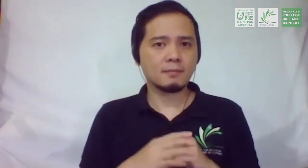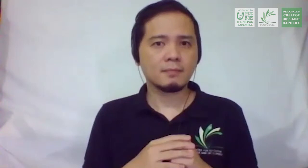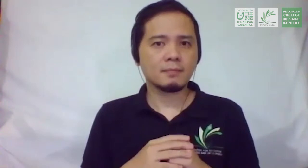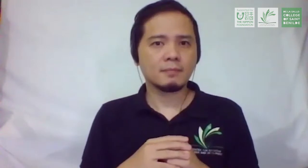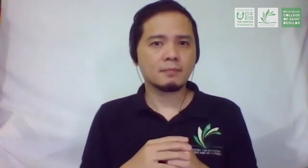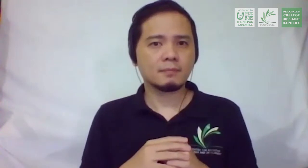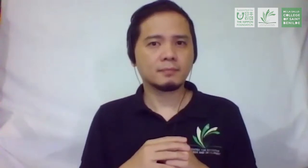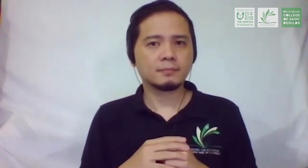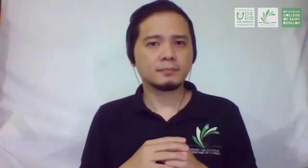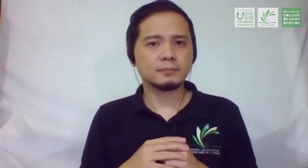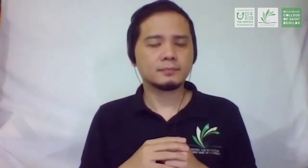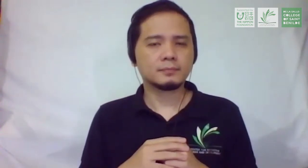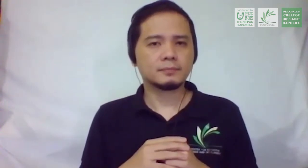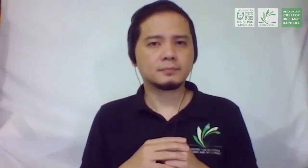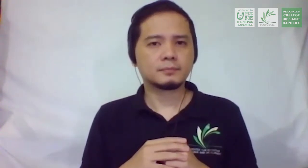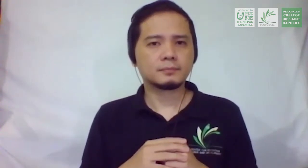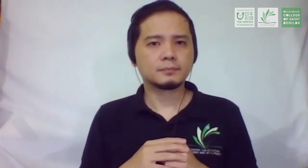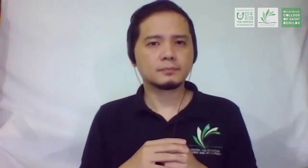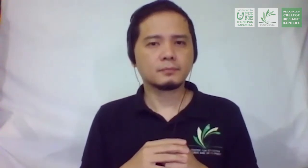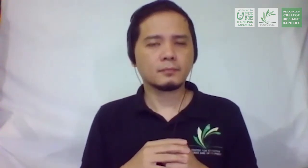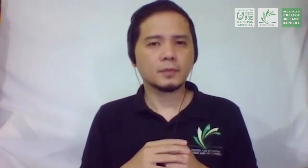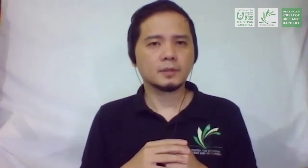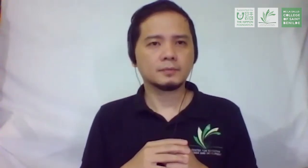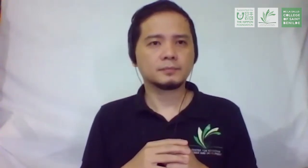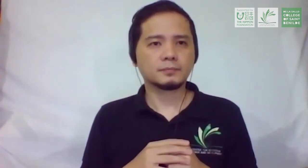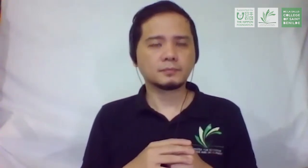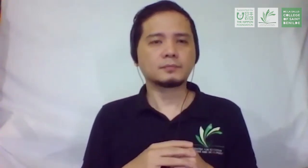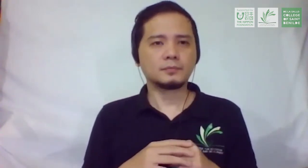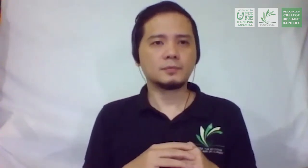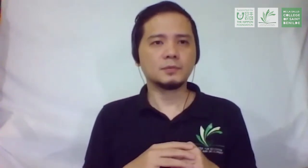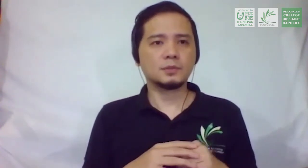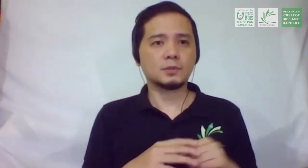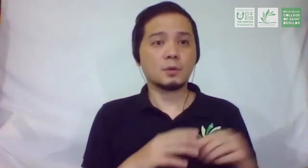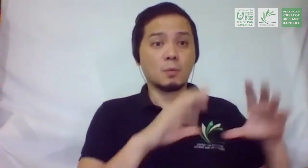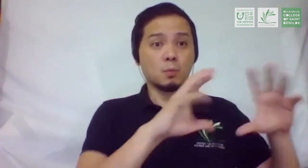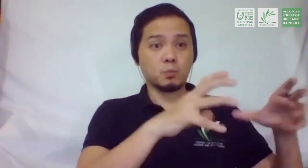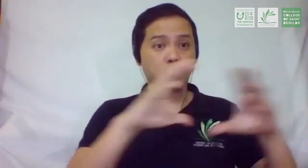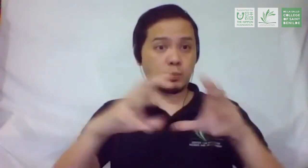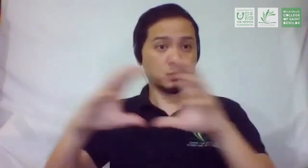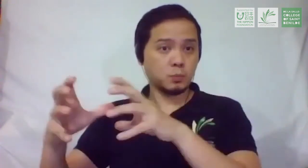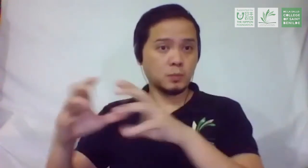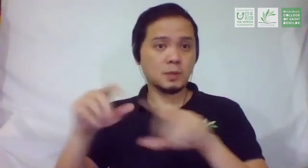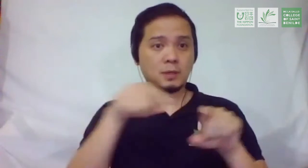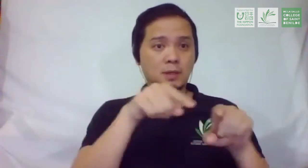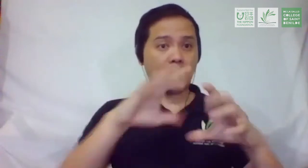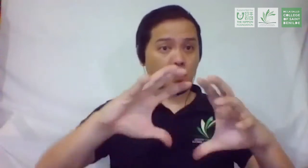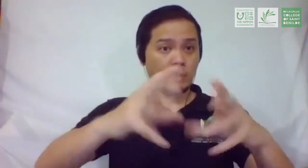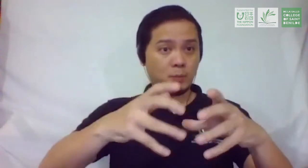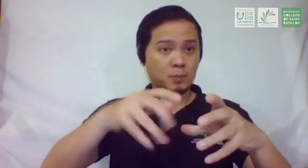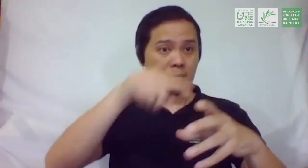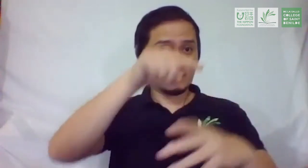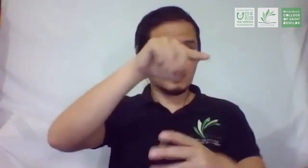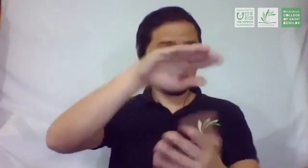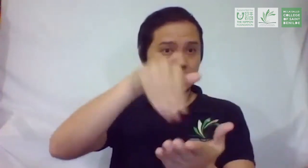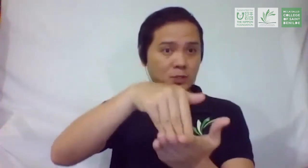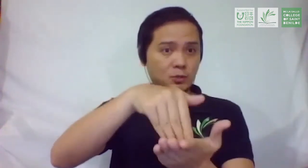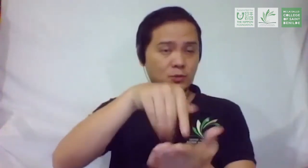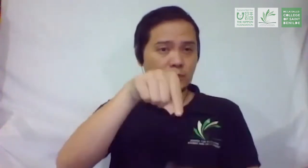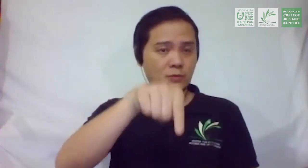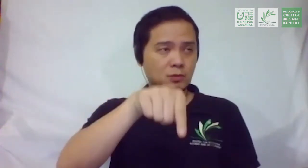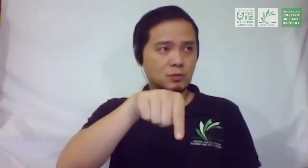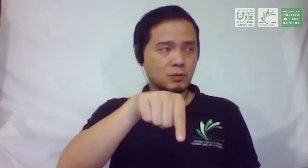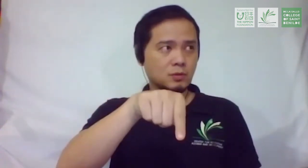Okay, and intermediate classes, there is a lot of